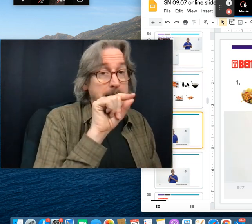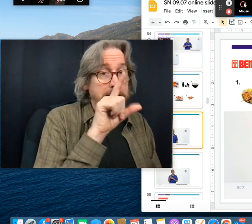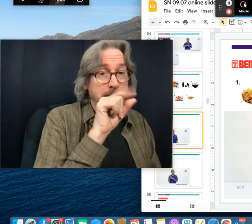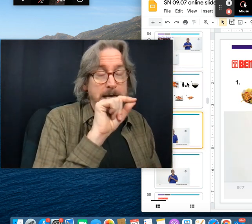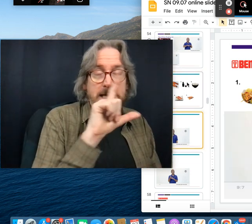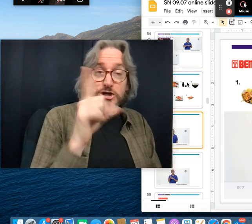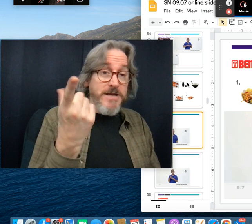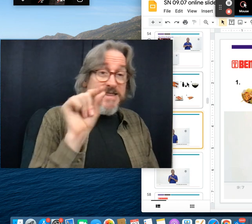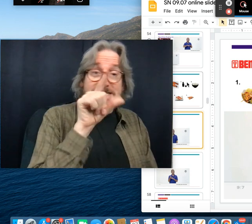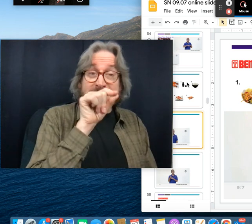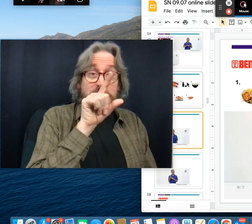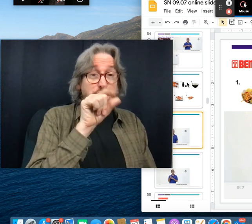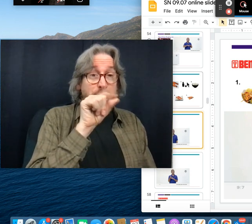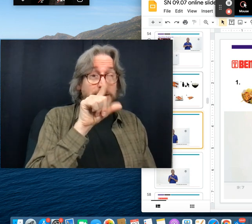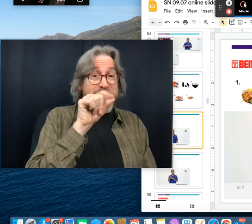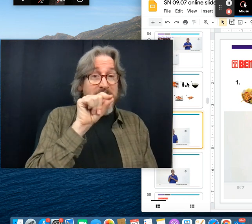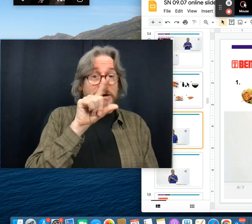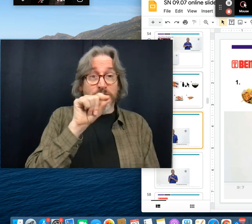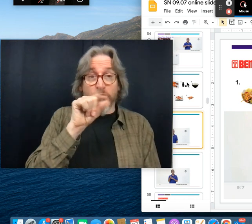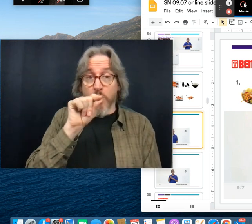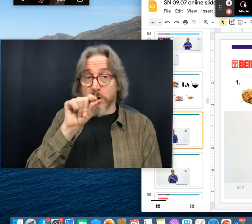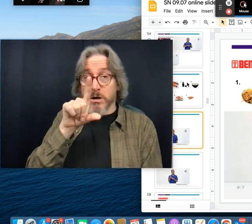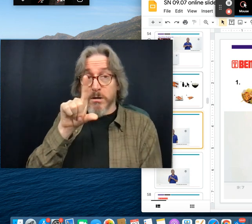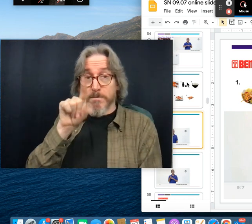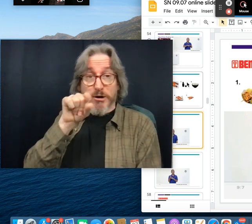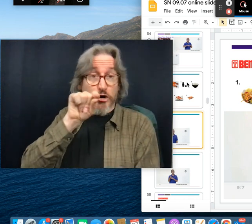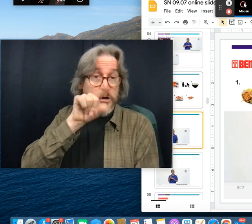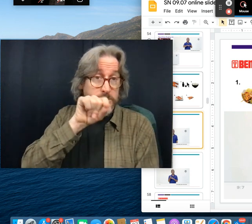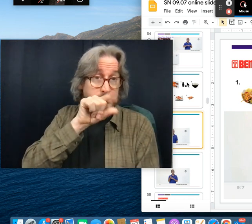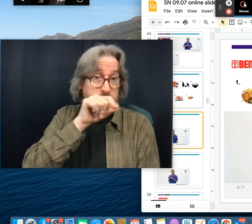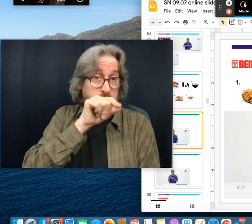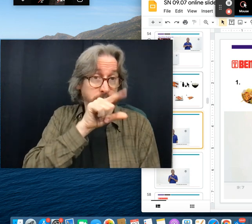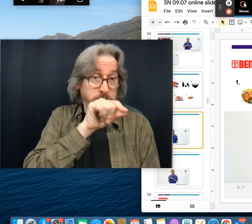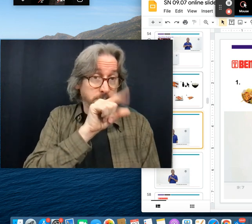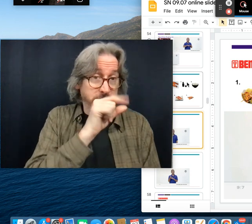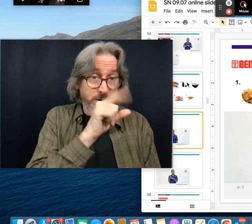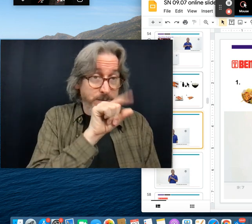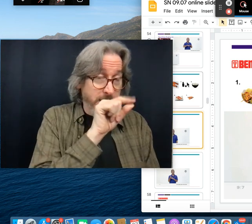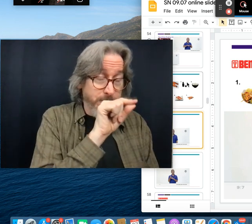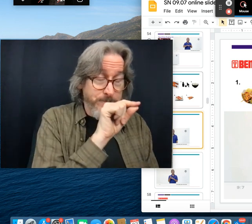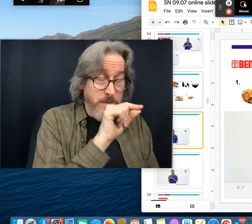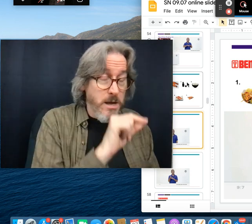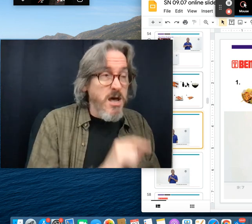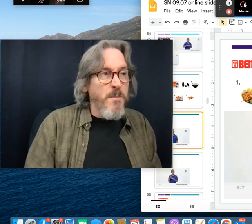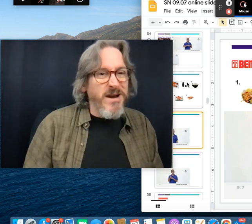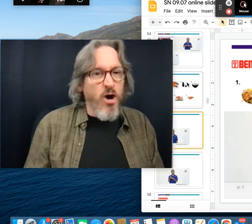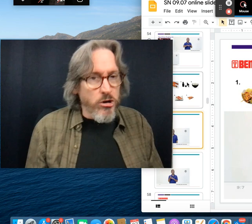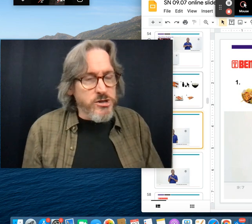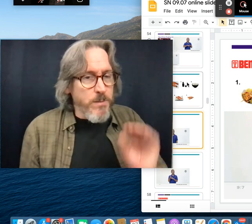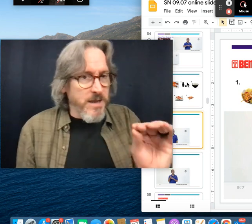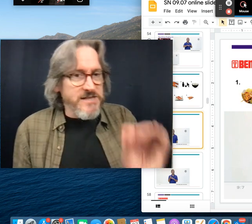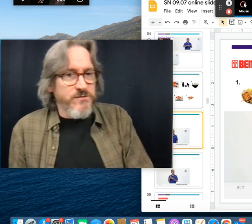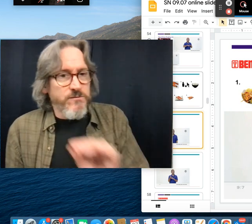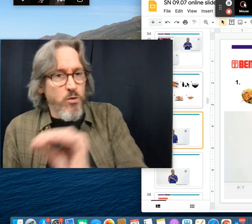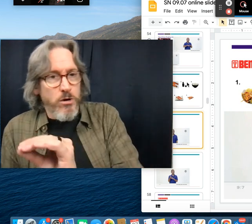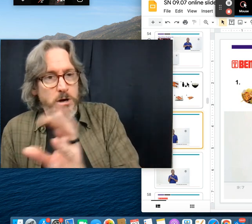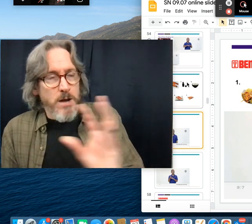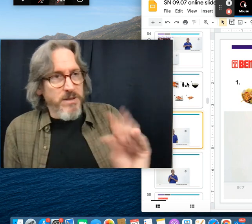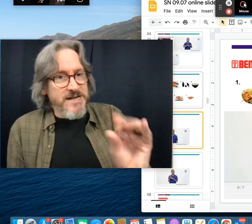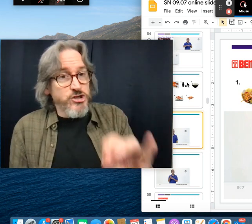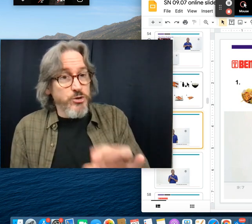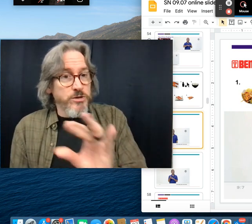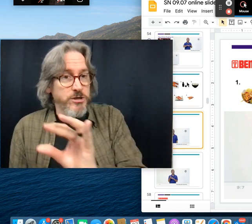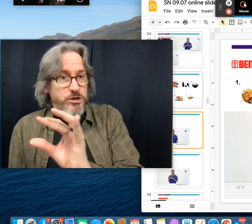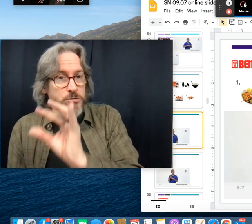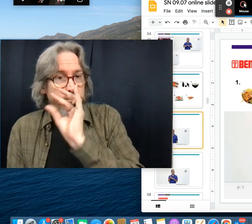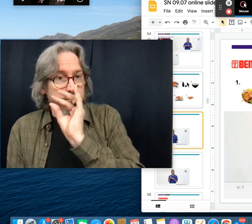Chicken. Now, this is the generic sign for bird, the beak. But it also